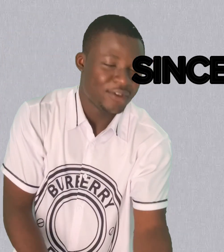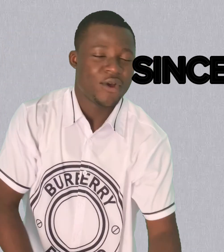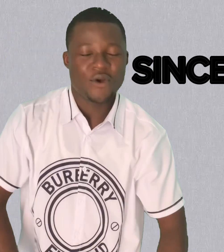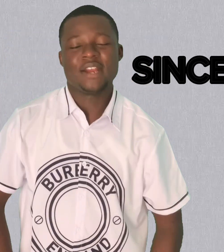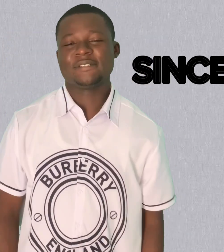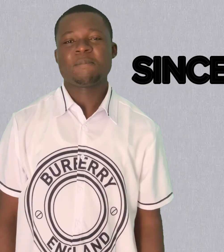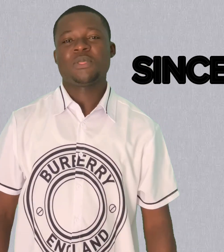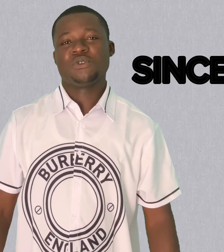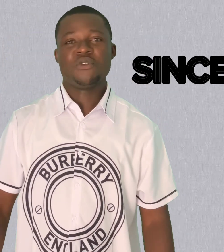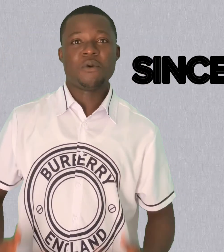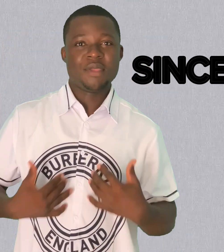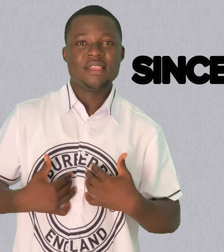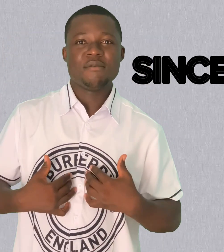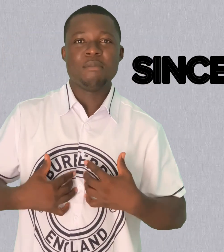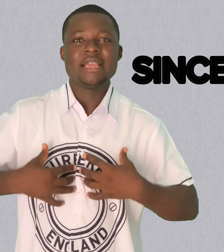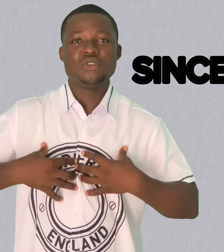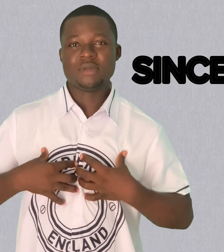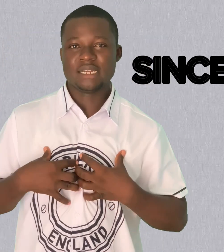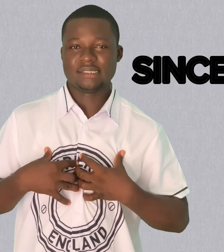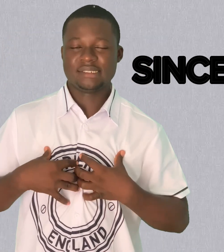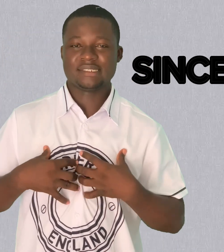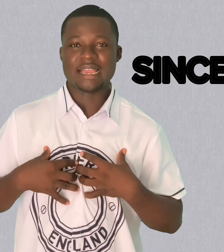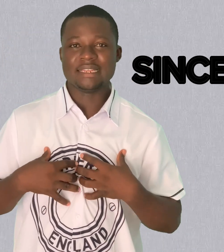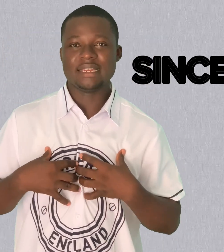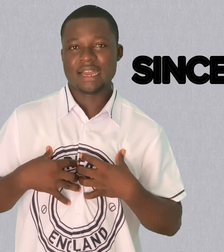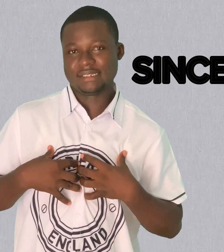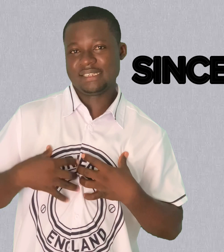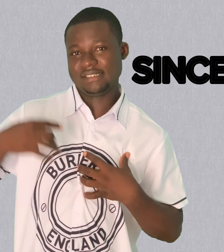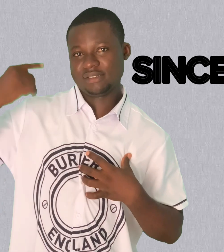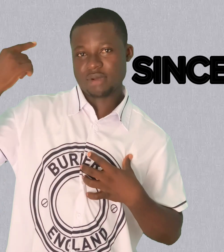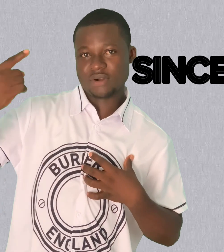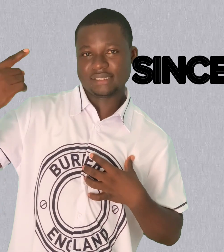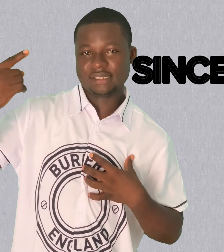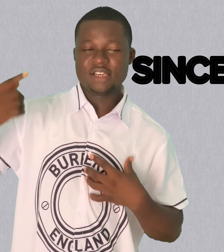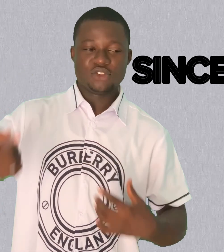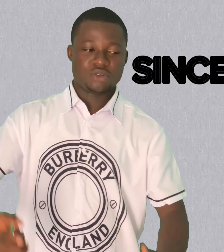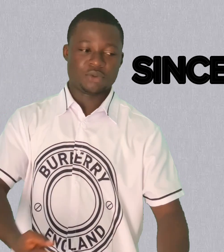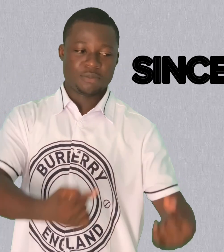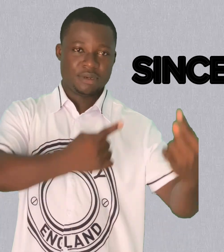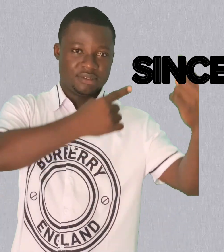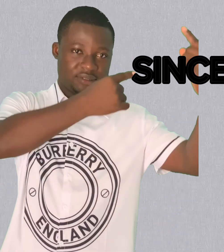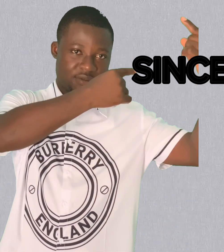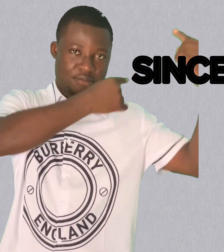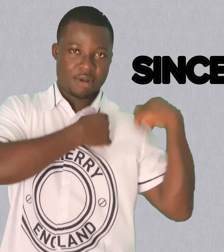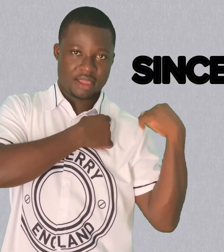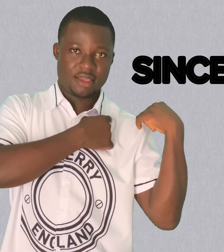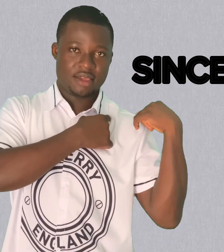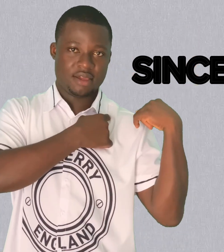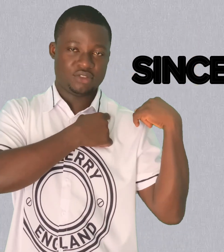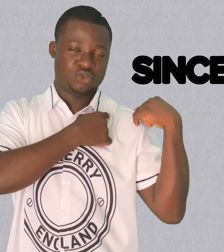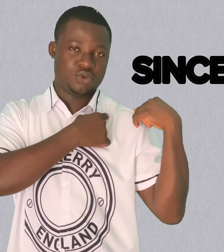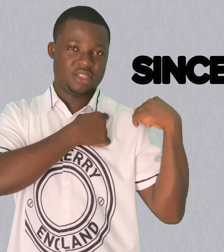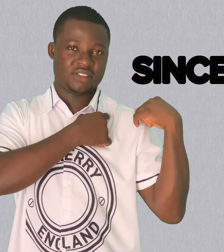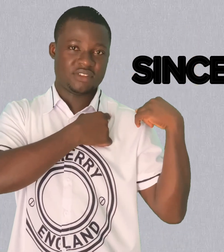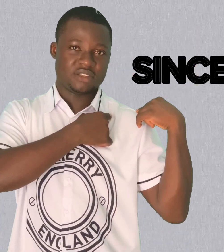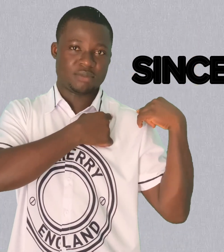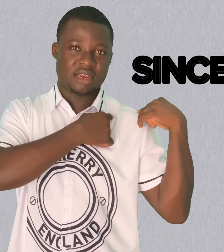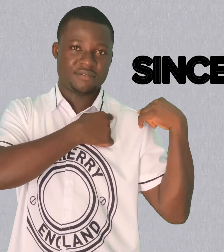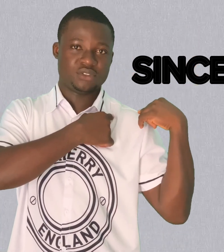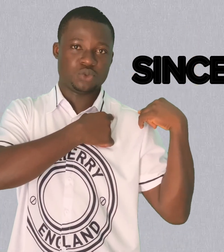All right. So for me, my dominant signing hand is my right. So I'm going to place my two index fingers on the left